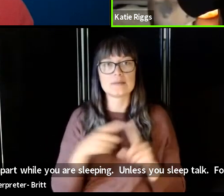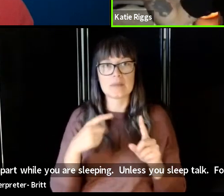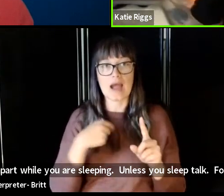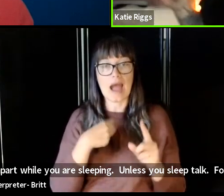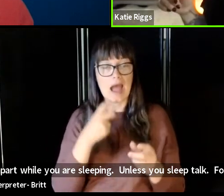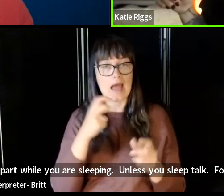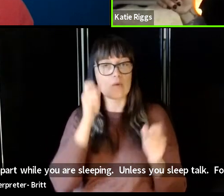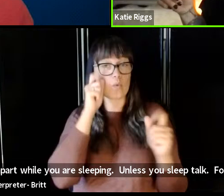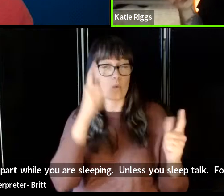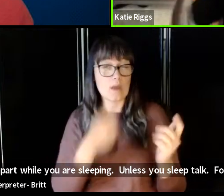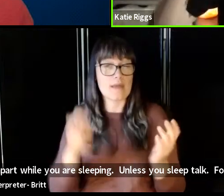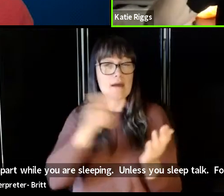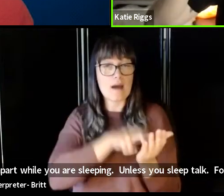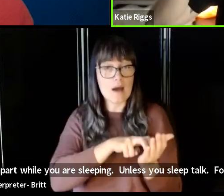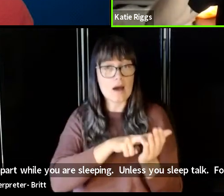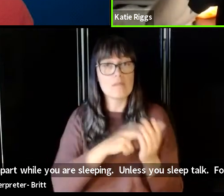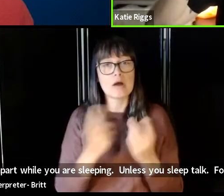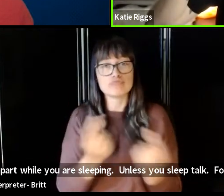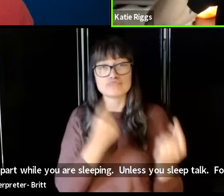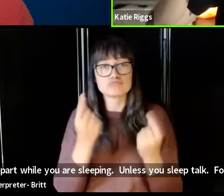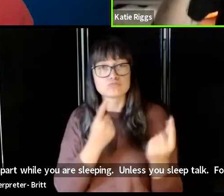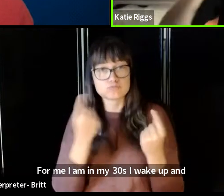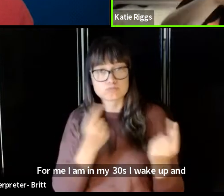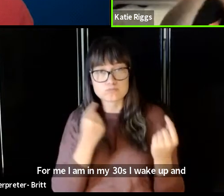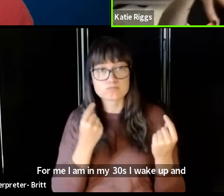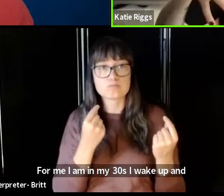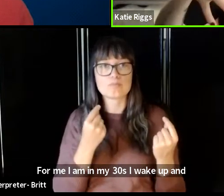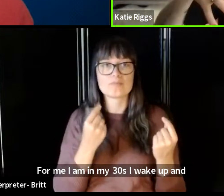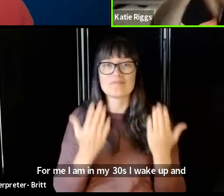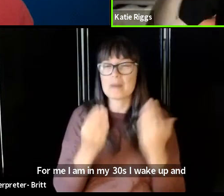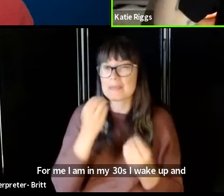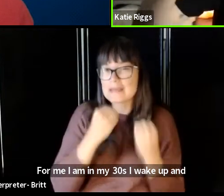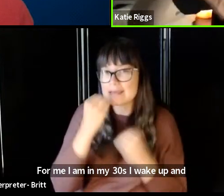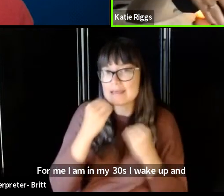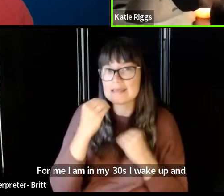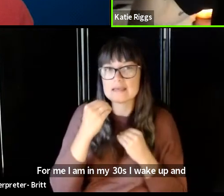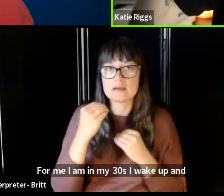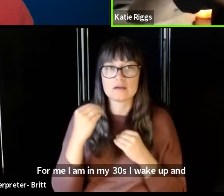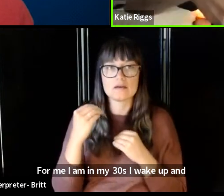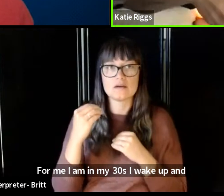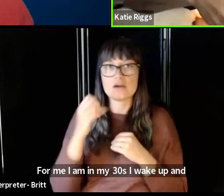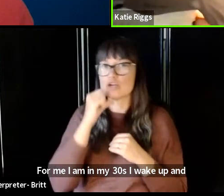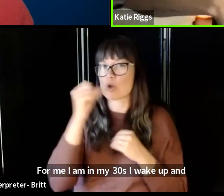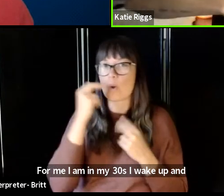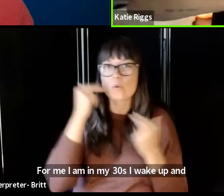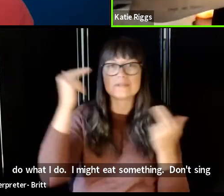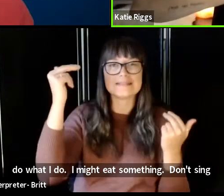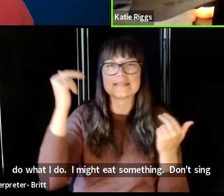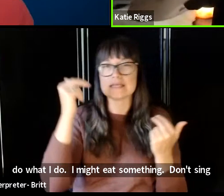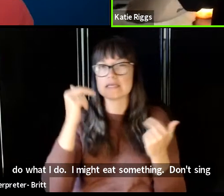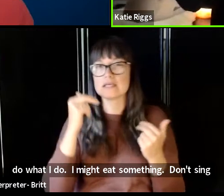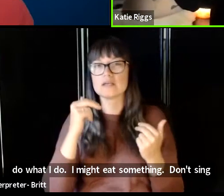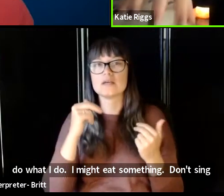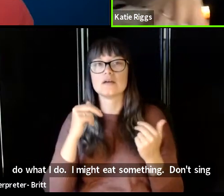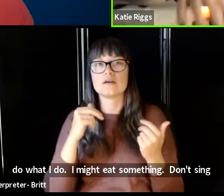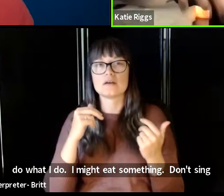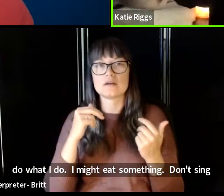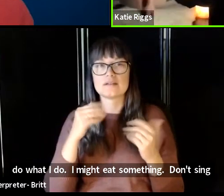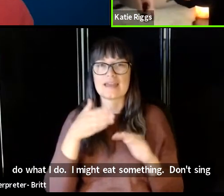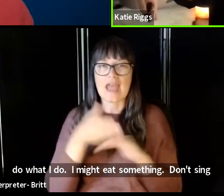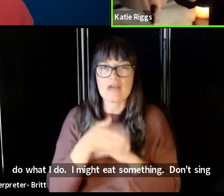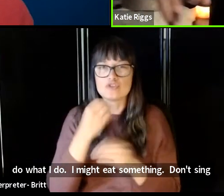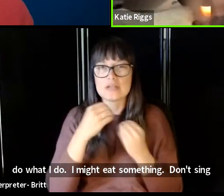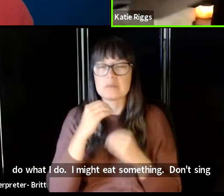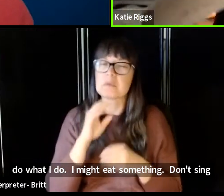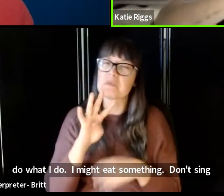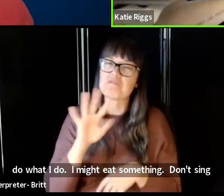I do what I do, I might eat something. Don't sing or warm up right after eating, but like give your body like 45 minutes